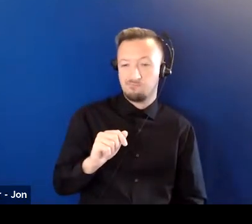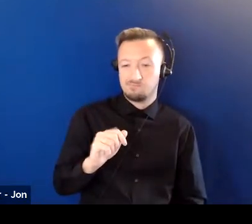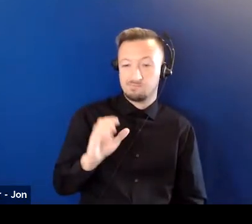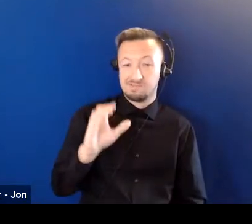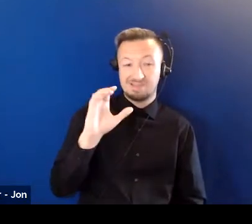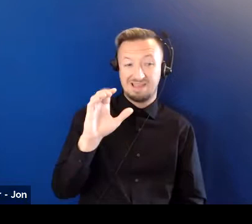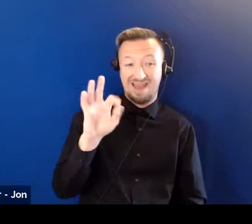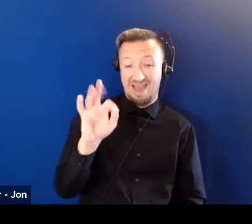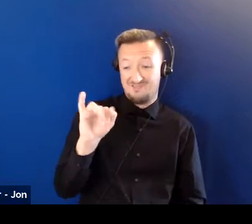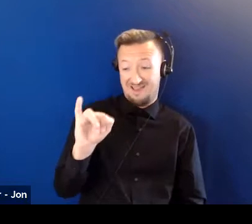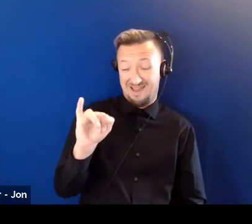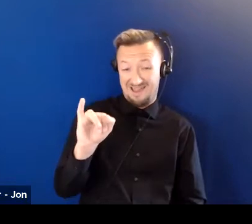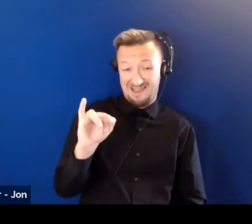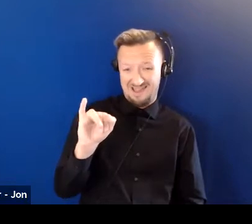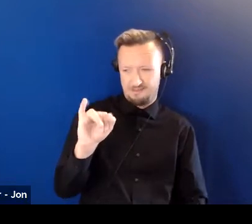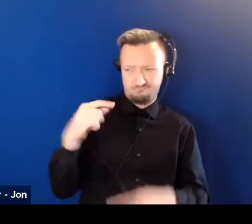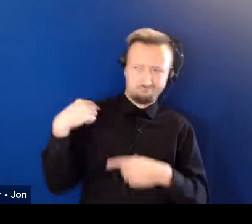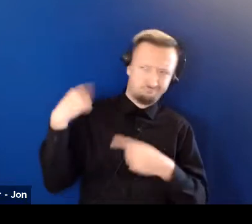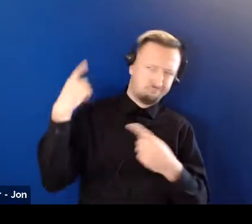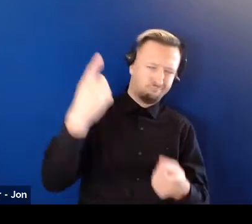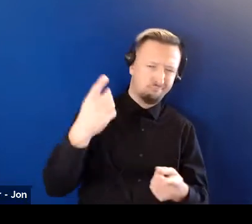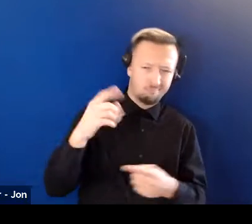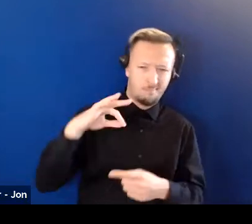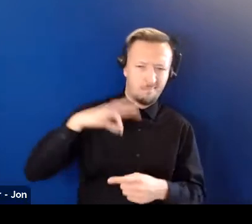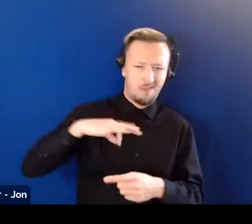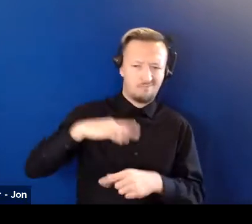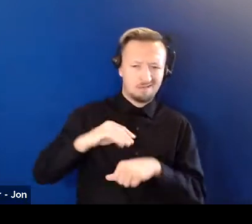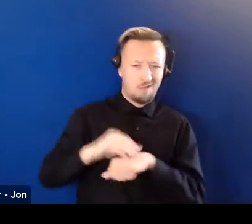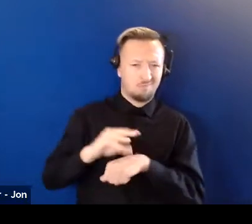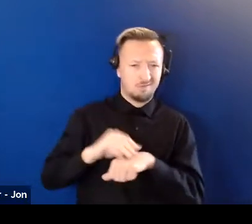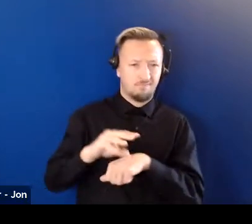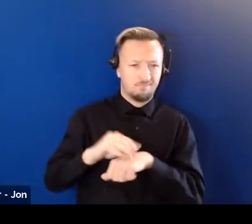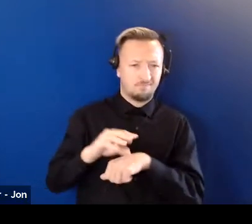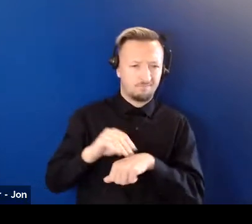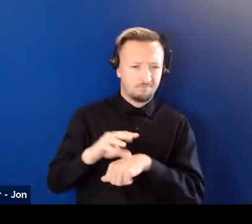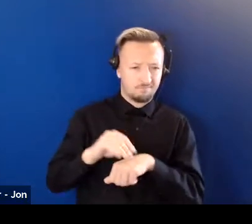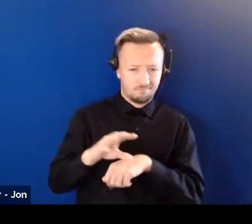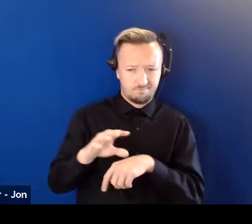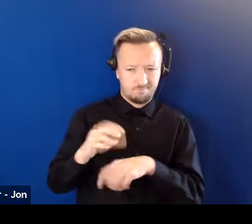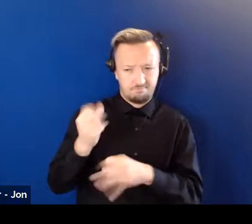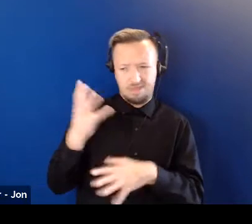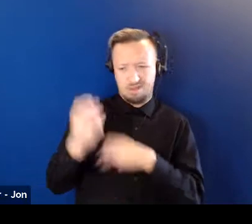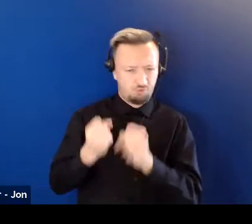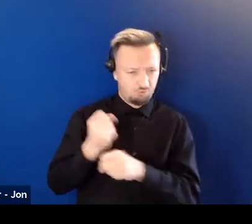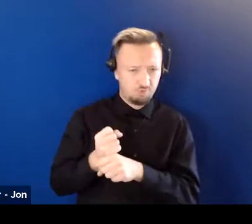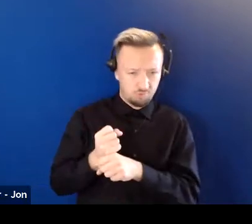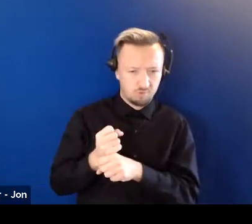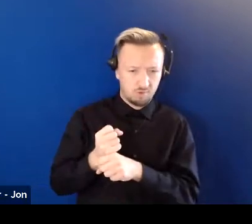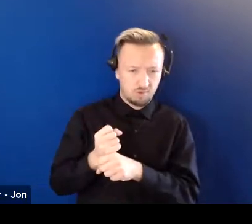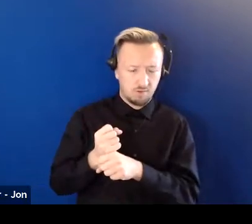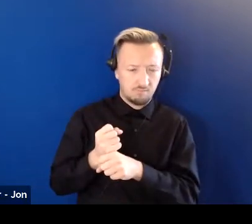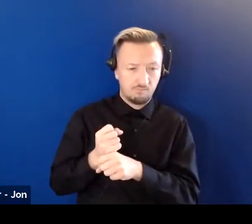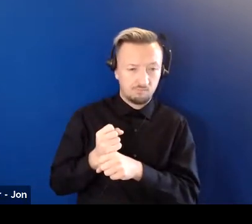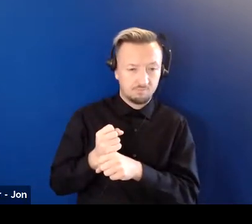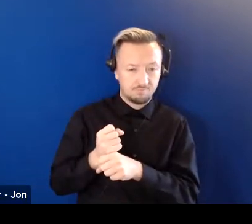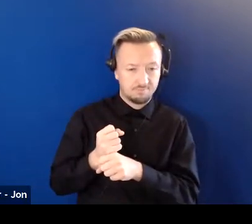CFI has been doing benefits counseling and employment services in tandem for several years.